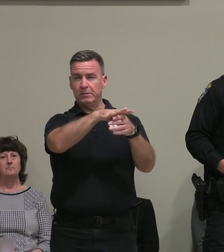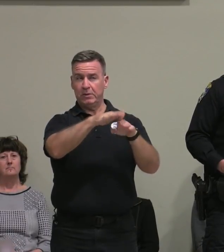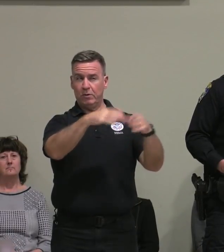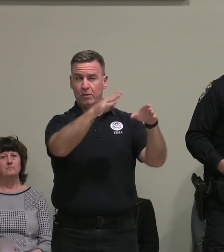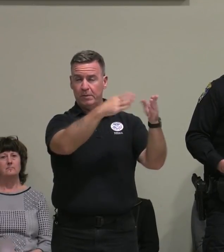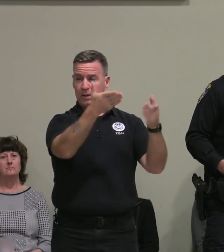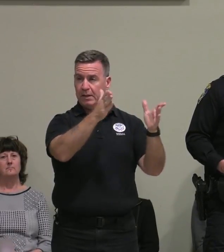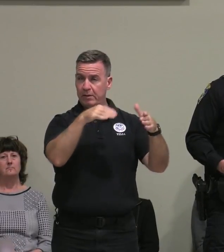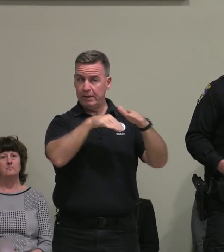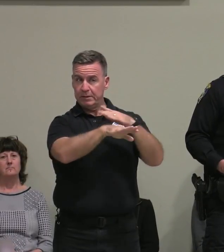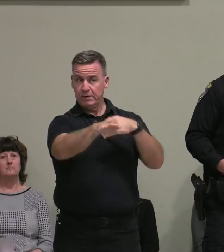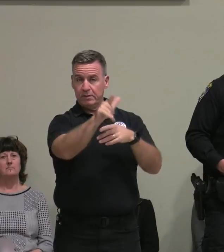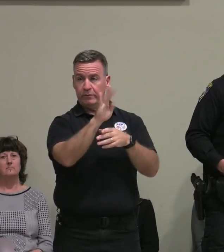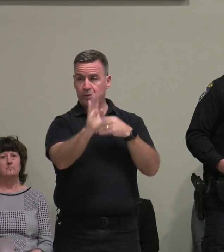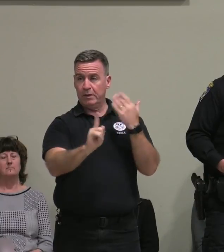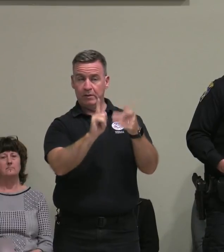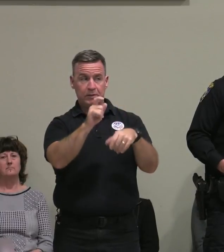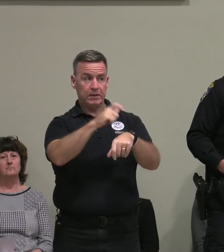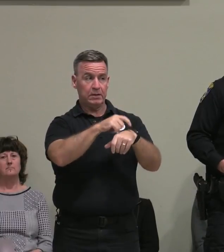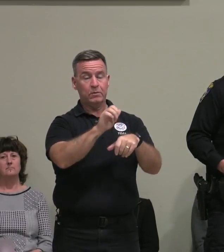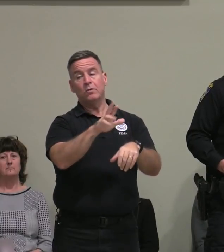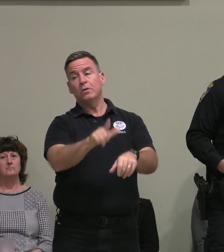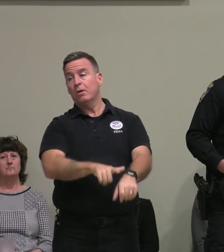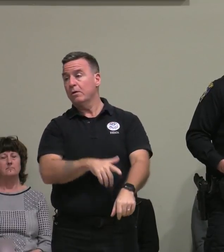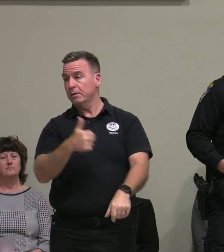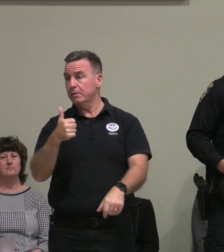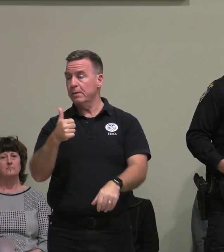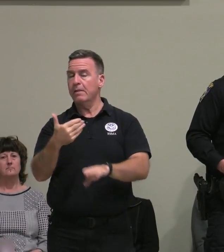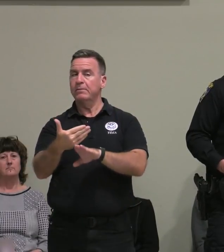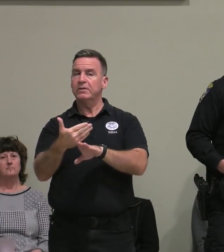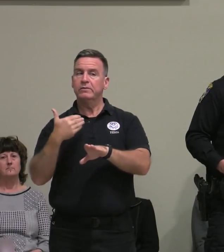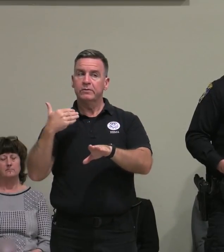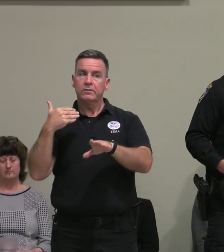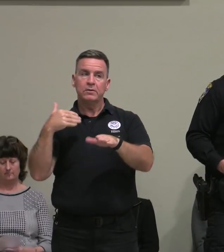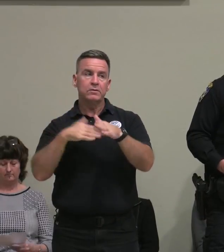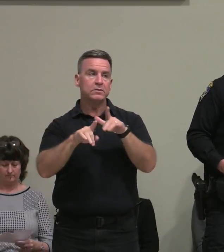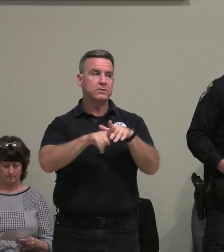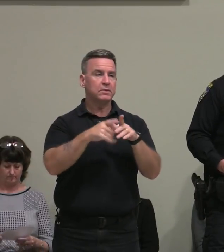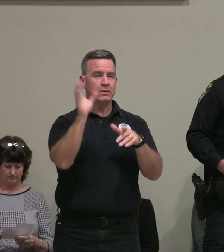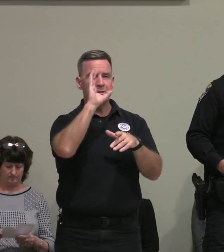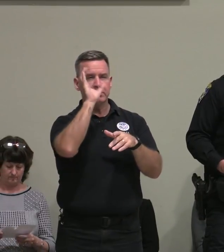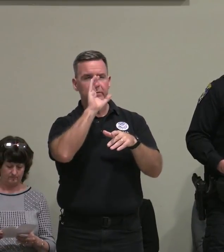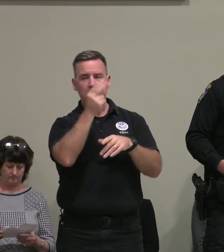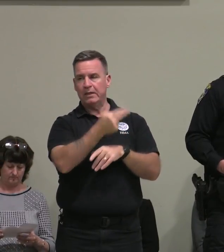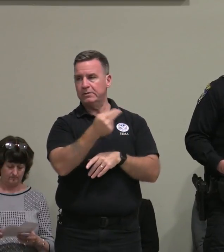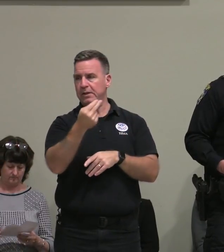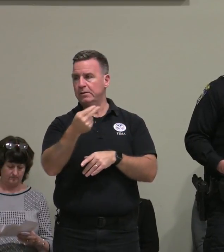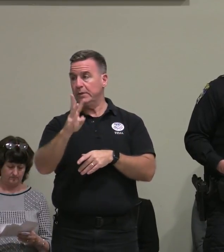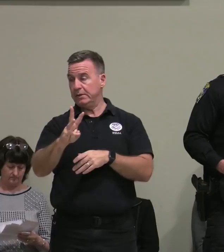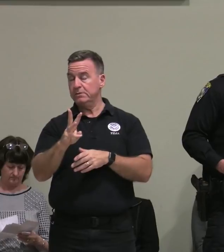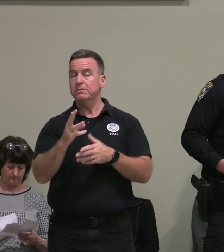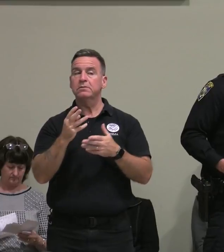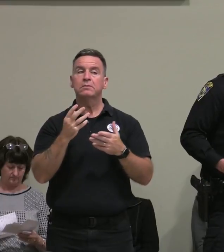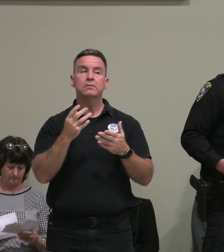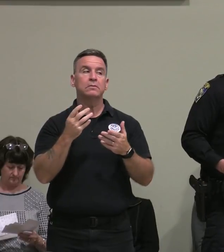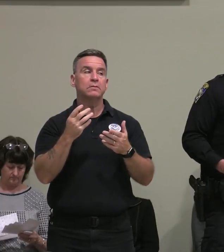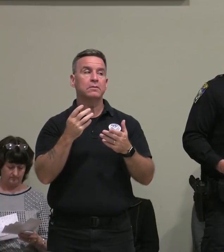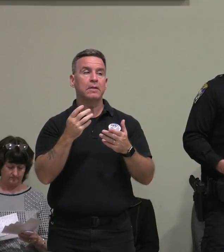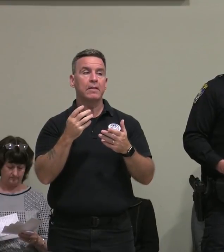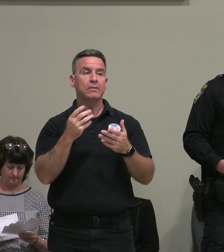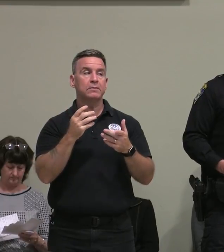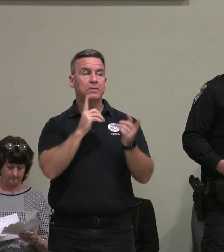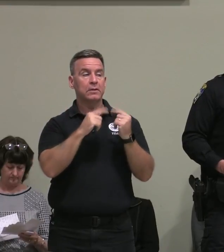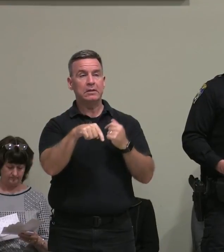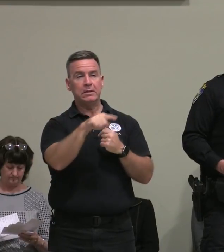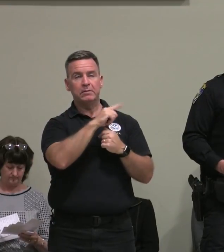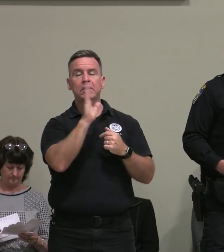allowing access for that 24-hour period or longer before they go in to start looking for those household hazards. So in speaking